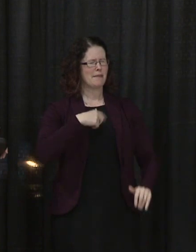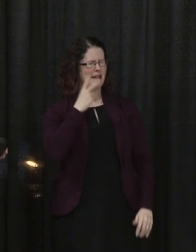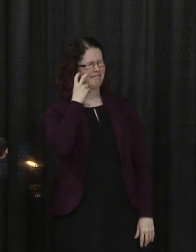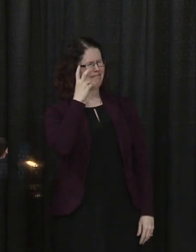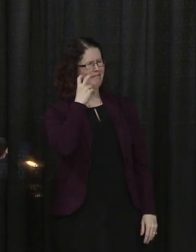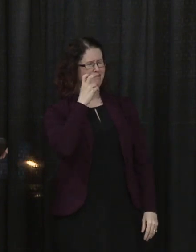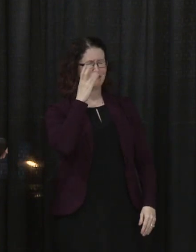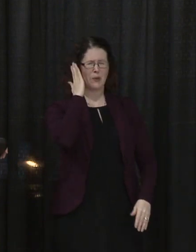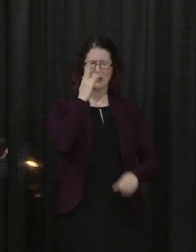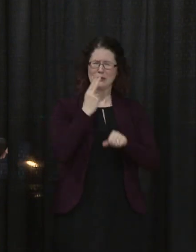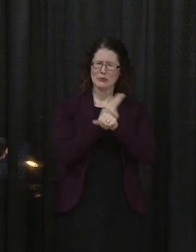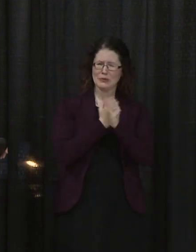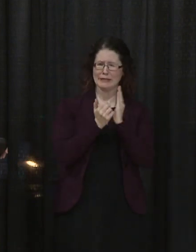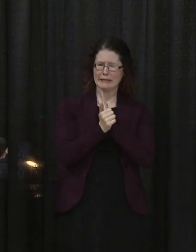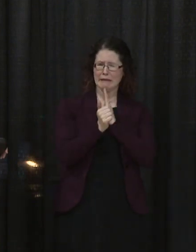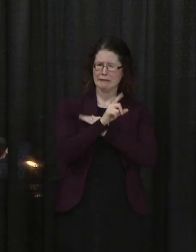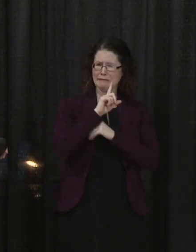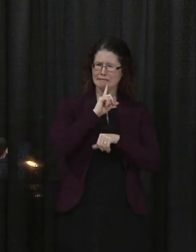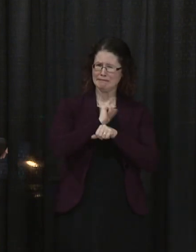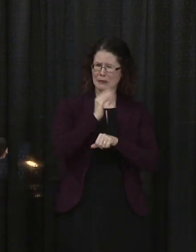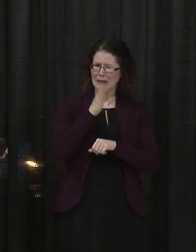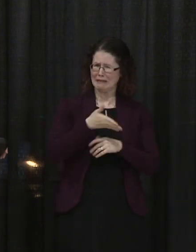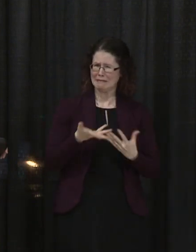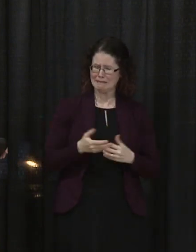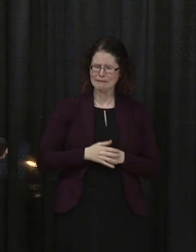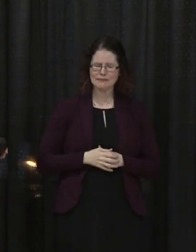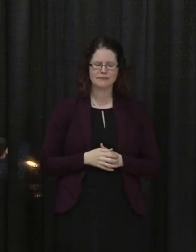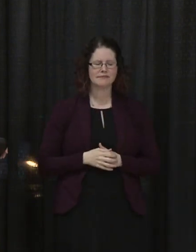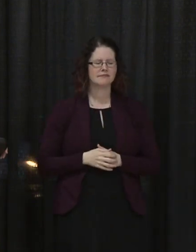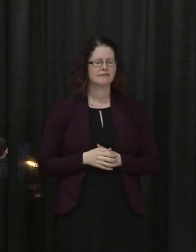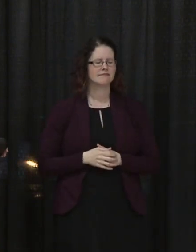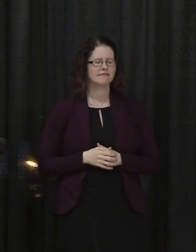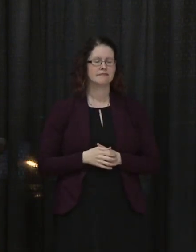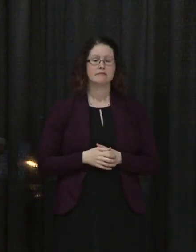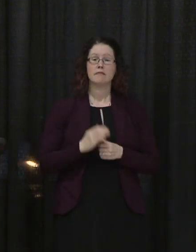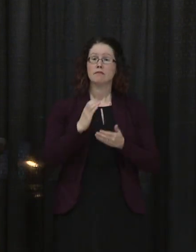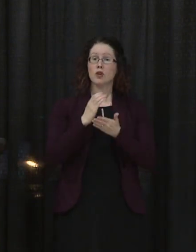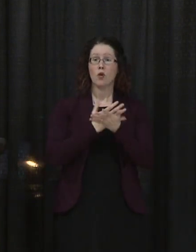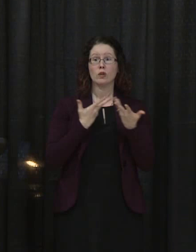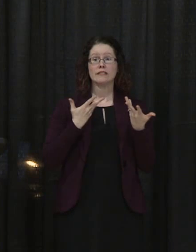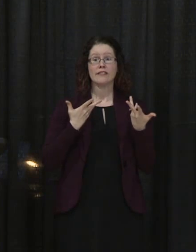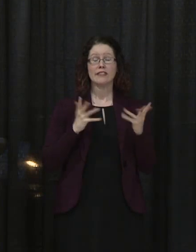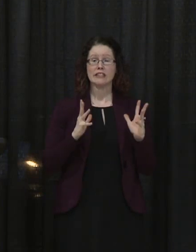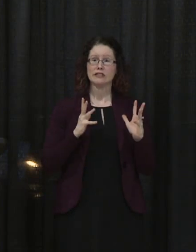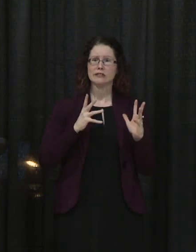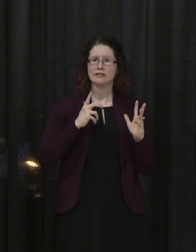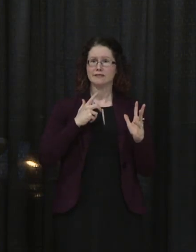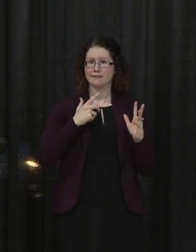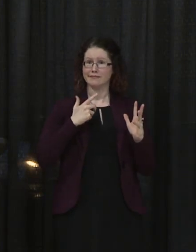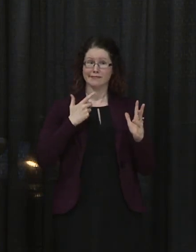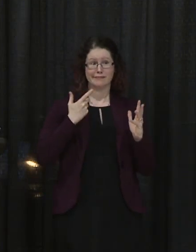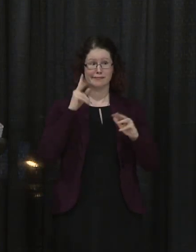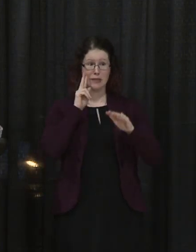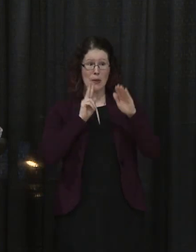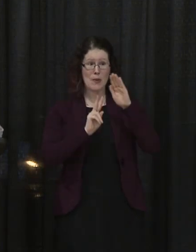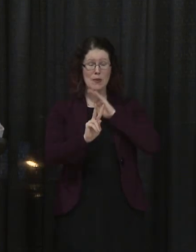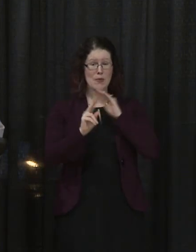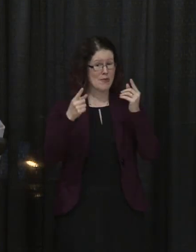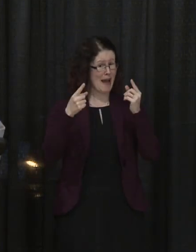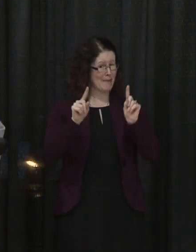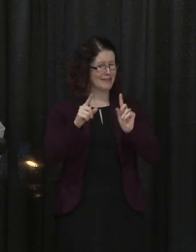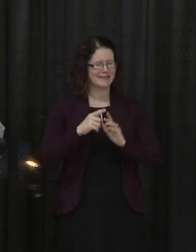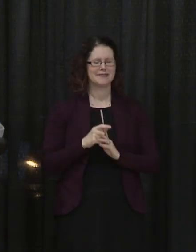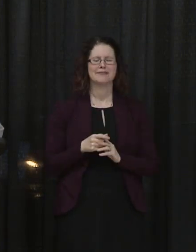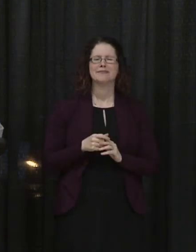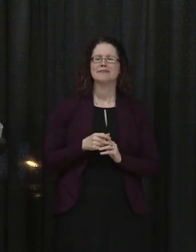that course. Well, when the course completed, I didn't have to wonder for long. Because a few weeks after I